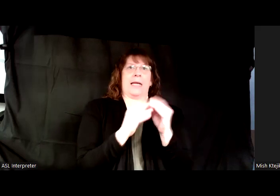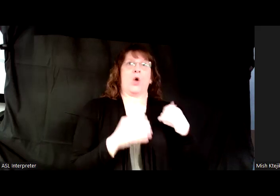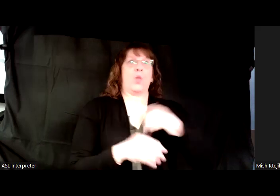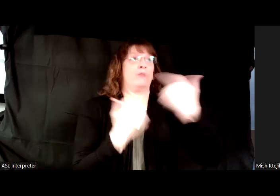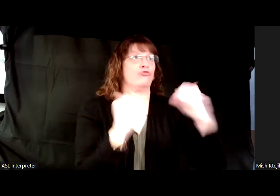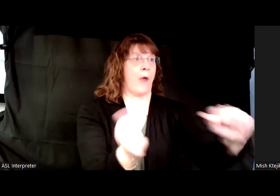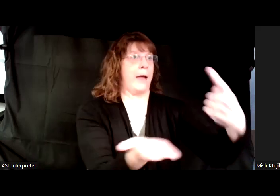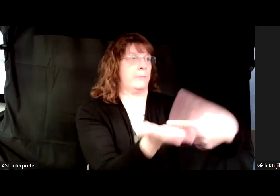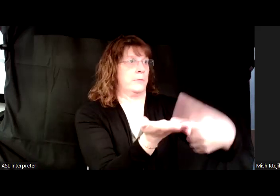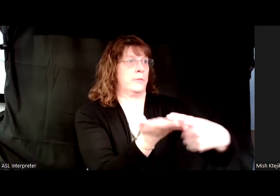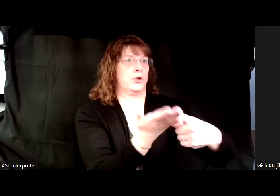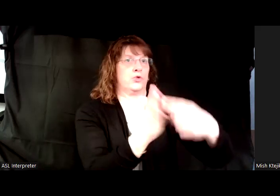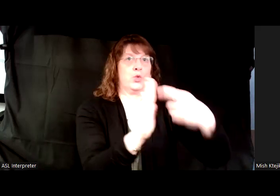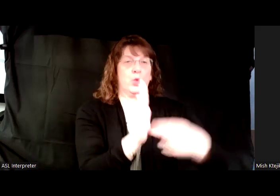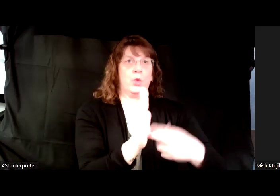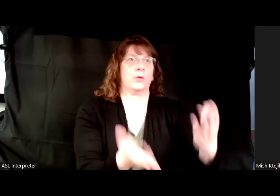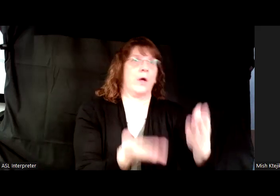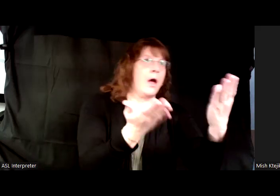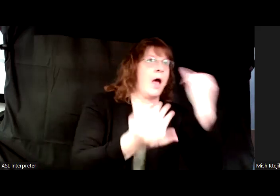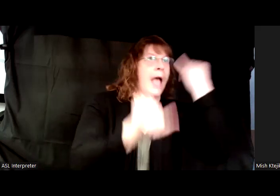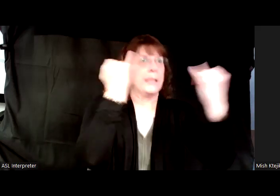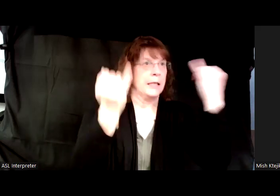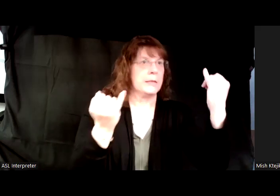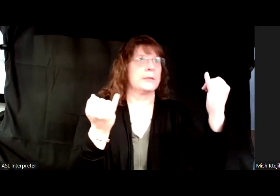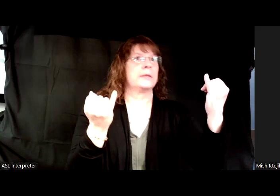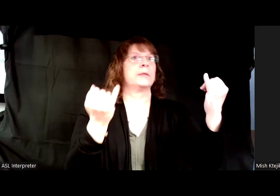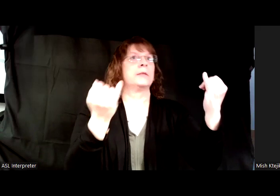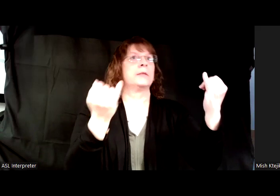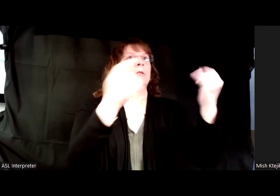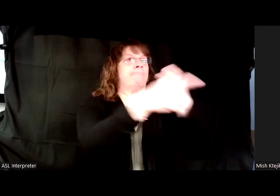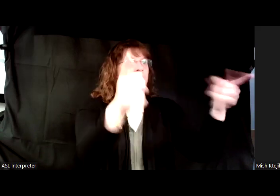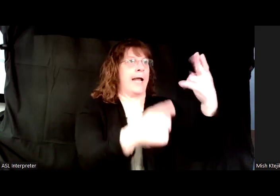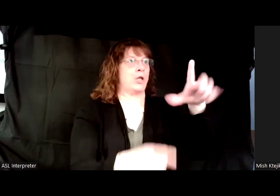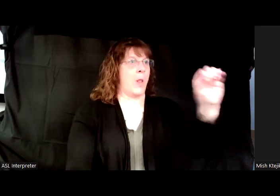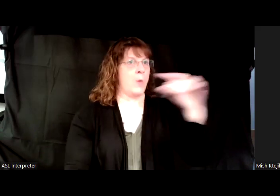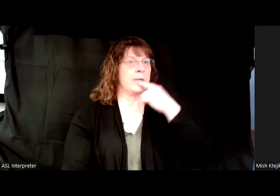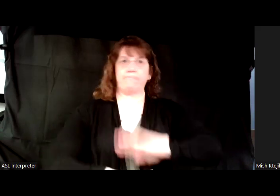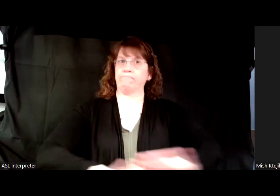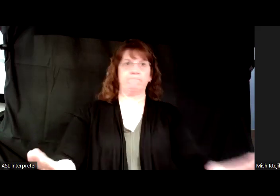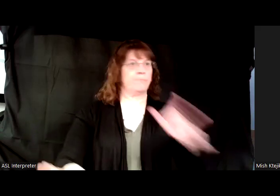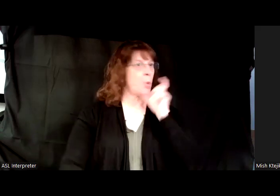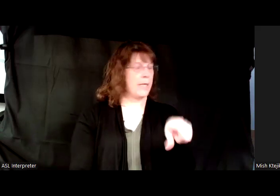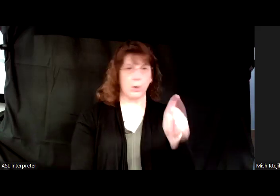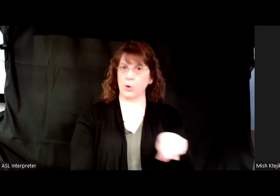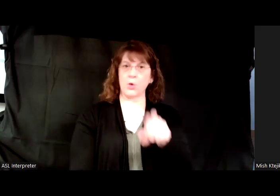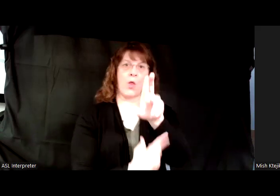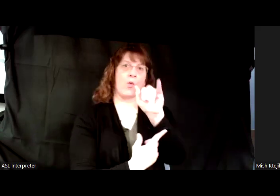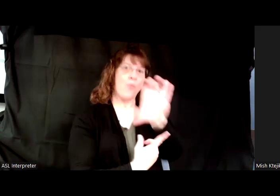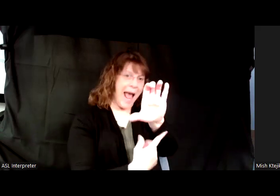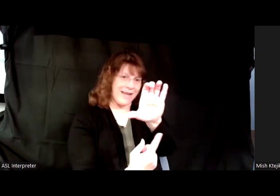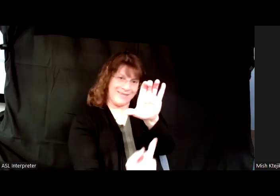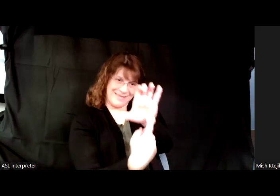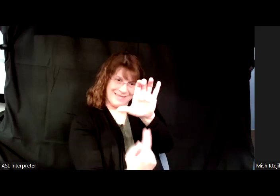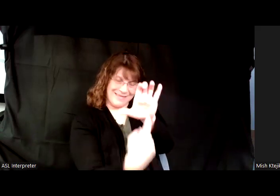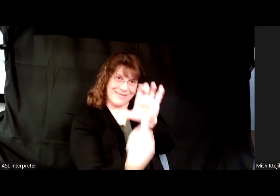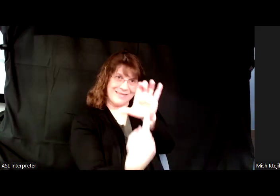when we met in January, we tried to dive into the rules and propose ideas. But HLO said, we don't